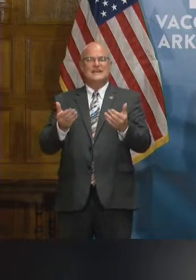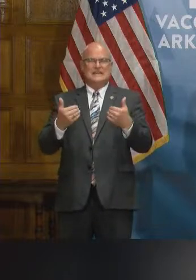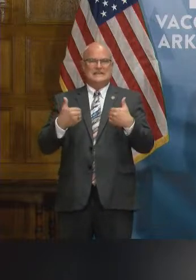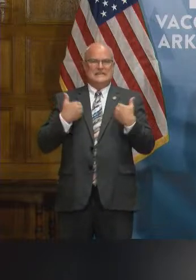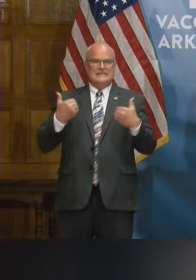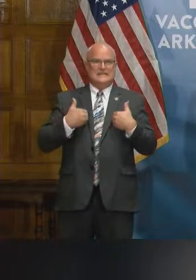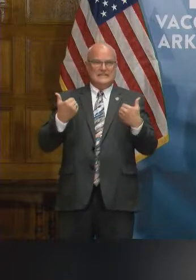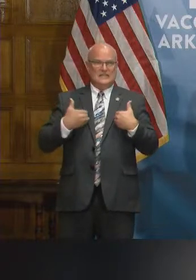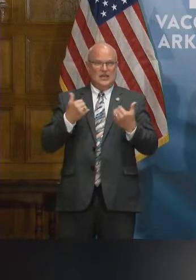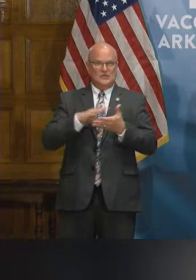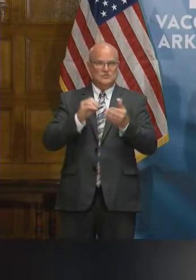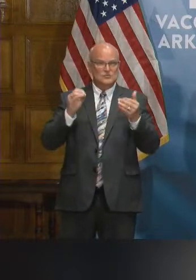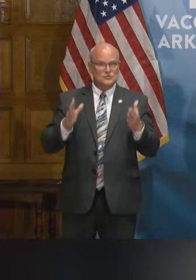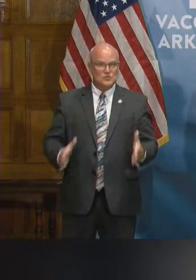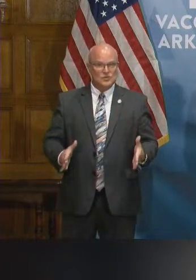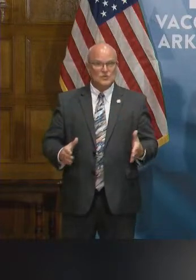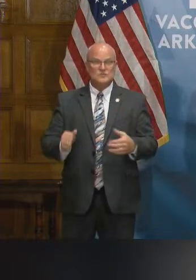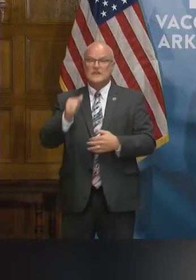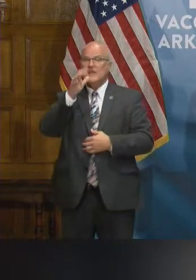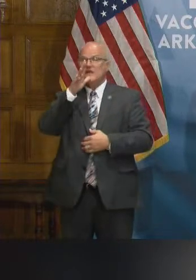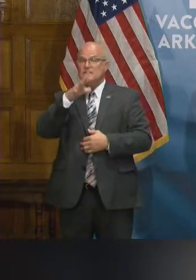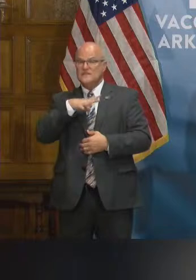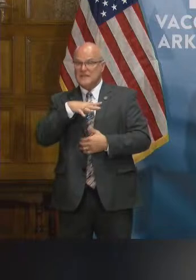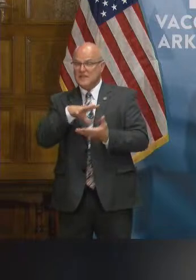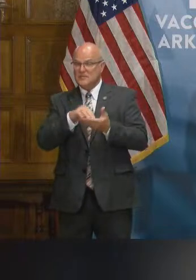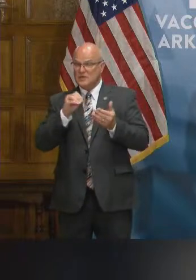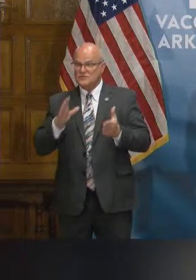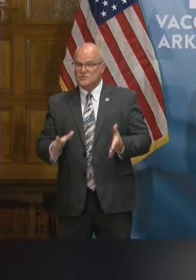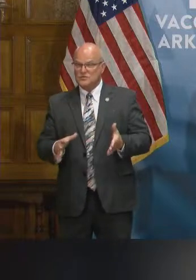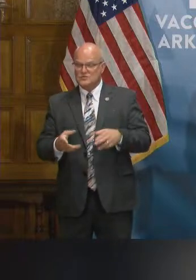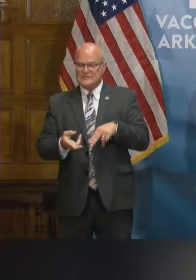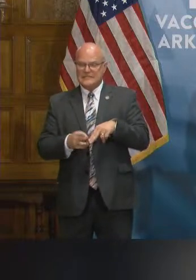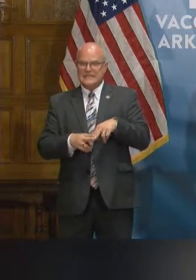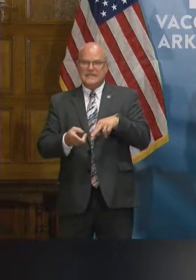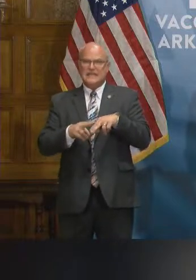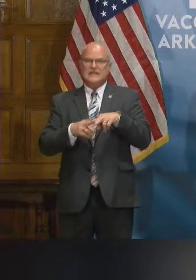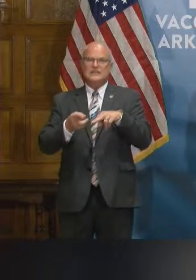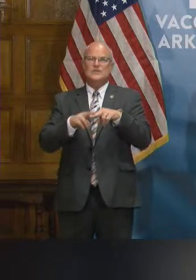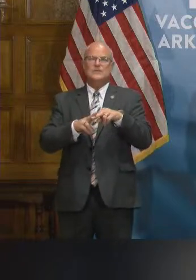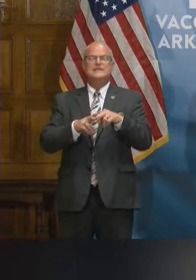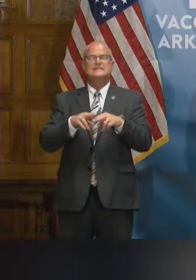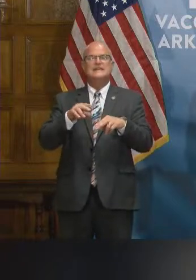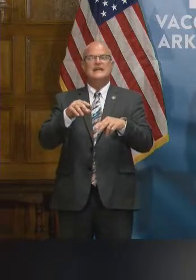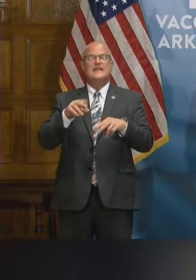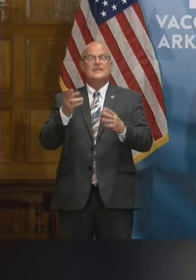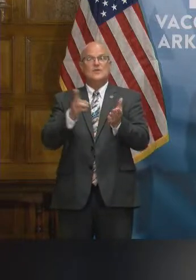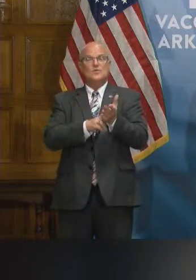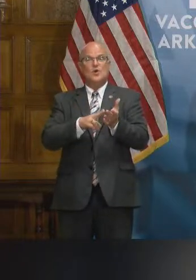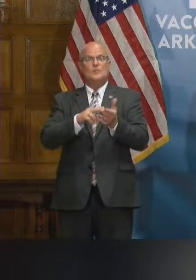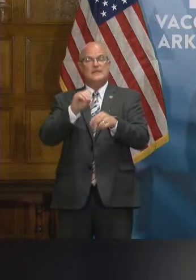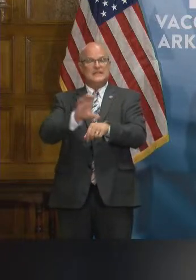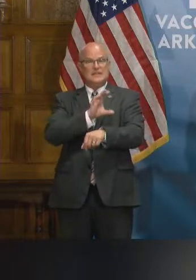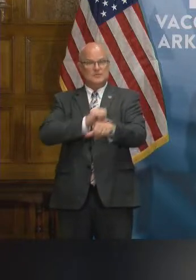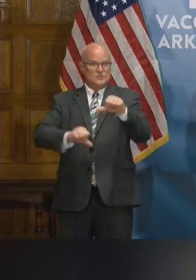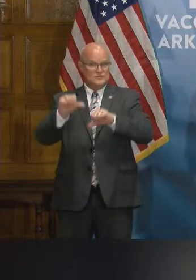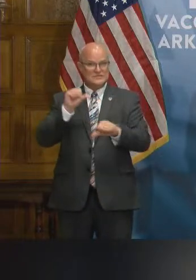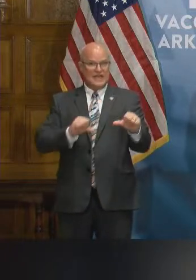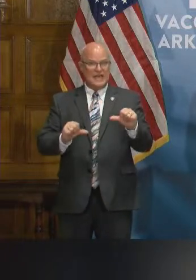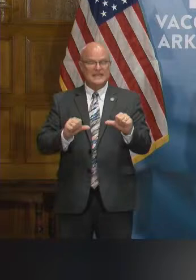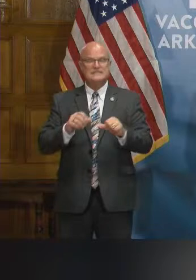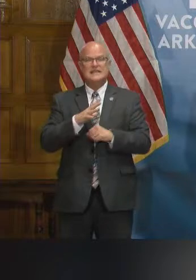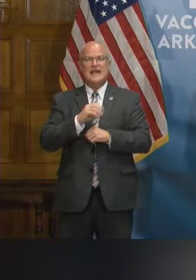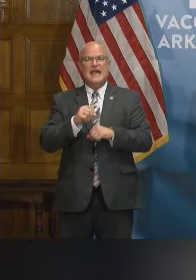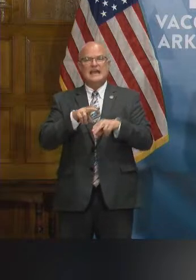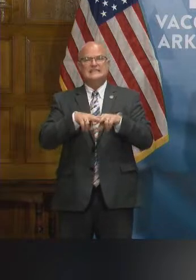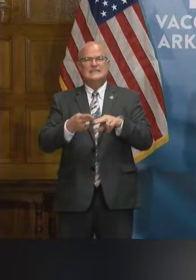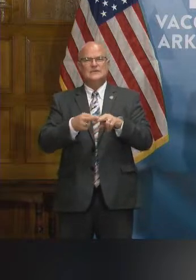young students, our female students, in increasing their enrollment in computer science and